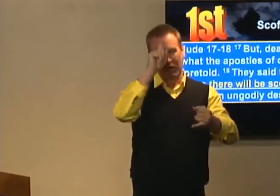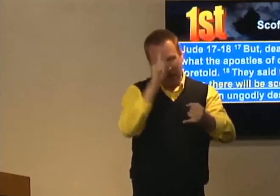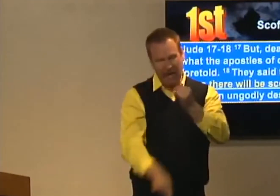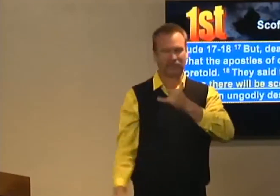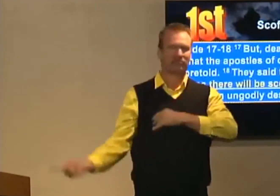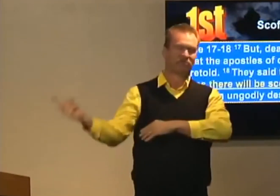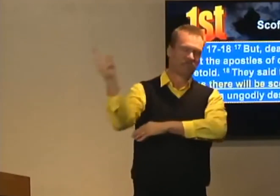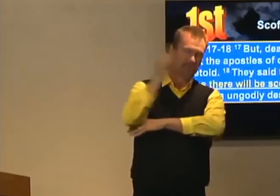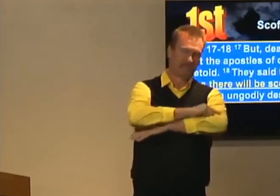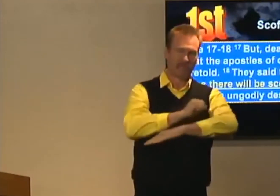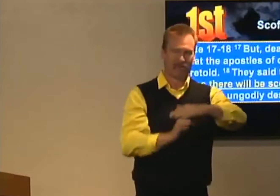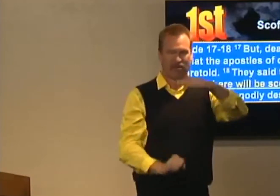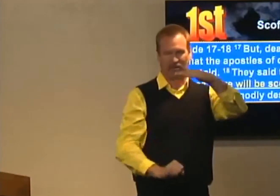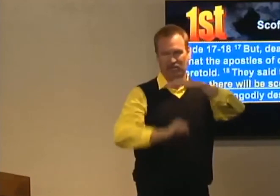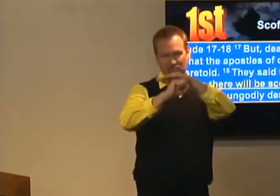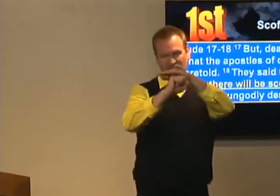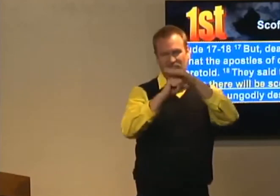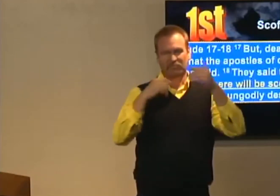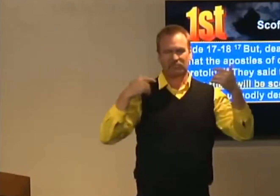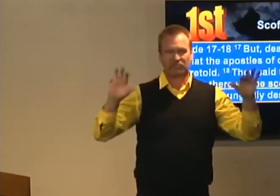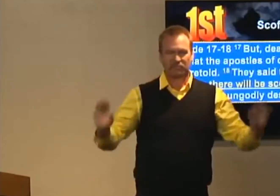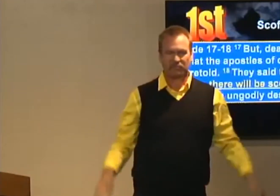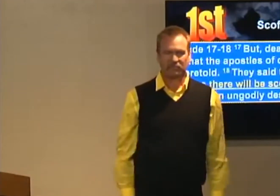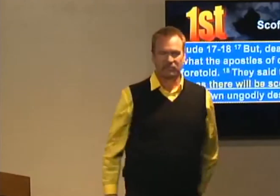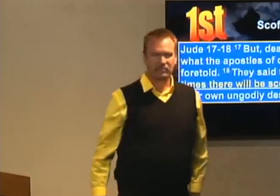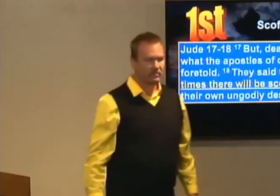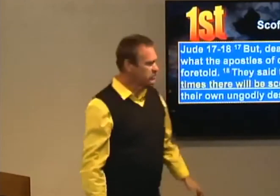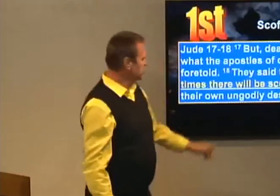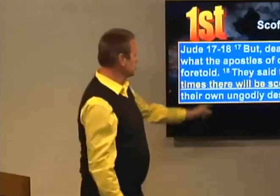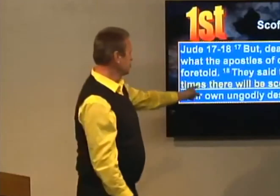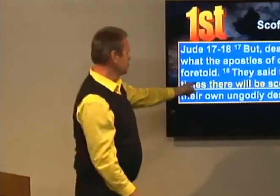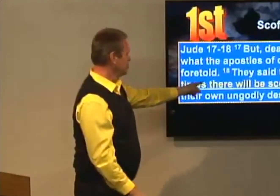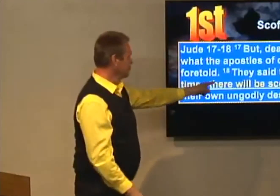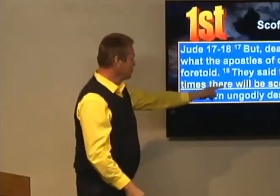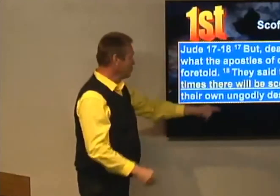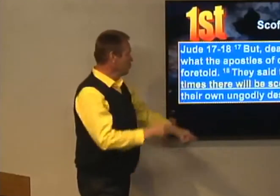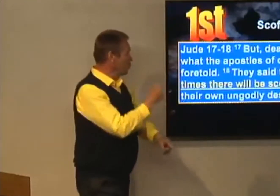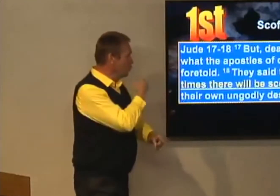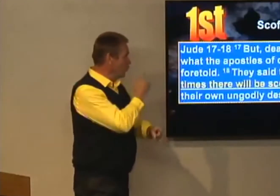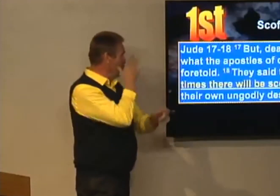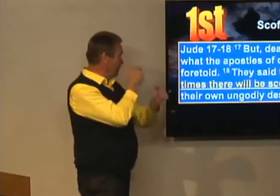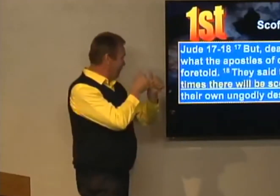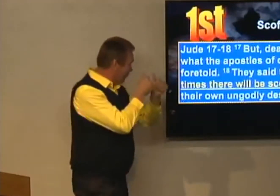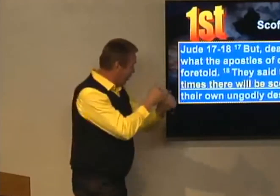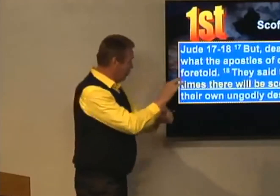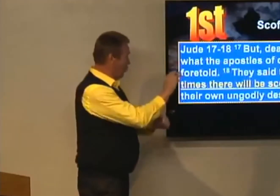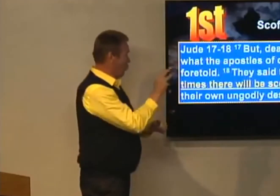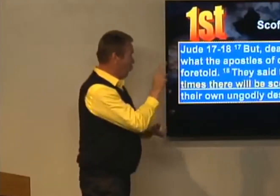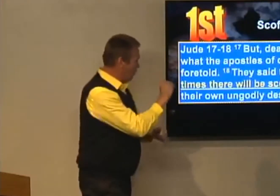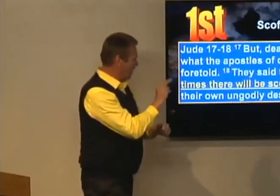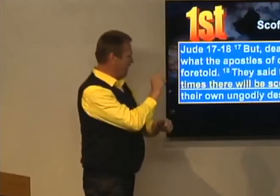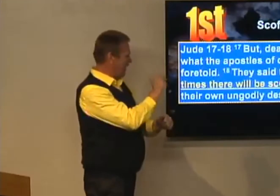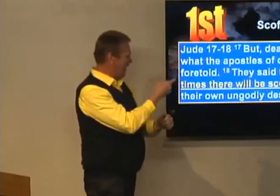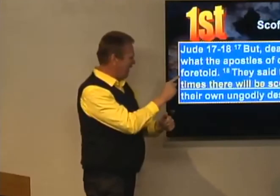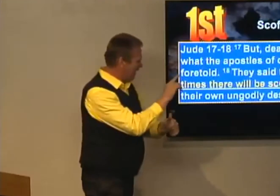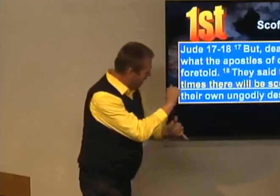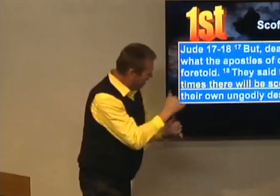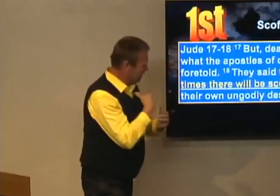Christ and do not believe in the last days and do not think it is soon. And the time is soon. It is at hand. And these people will follow their